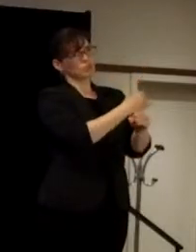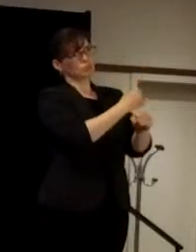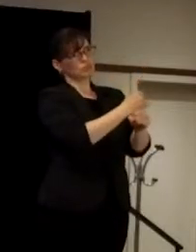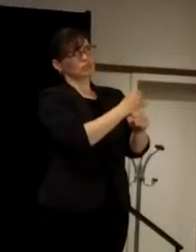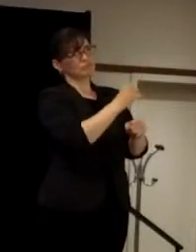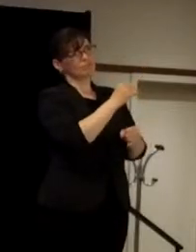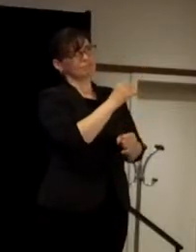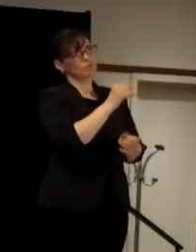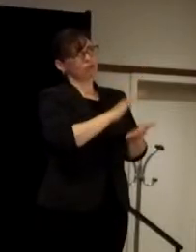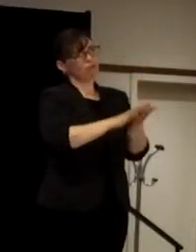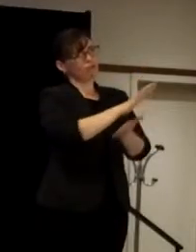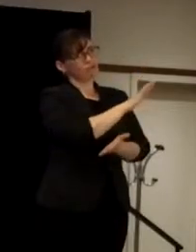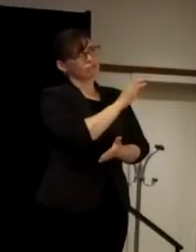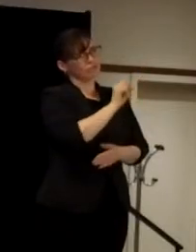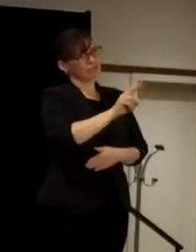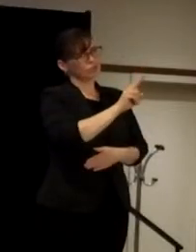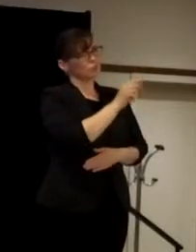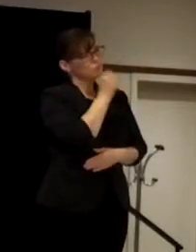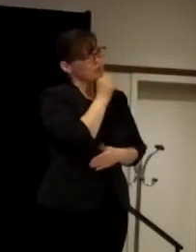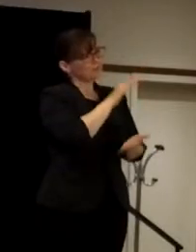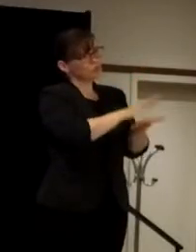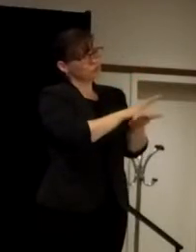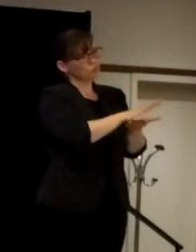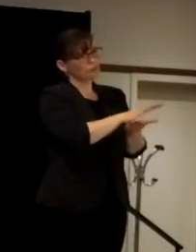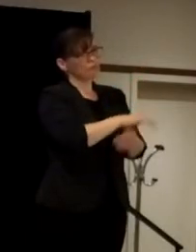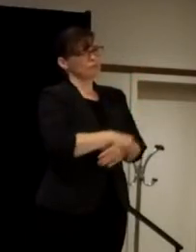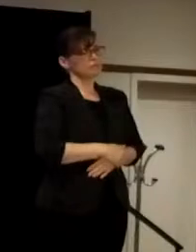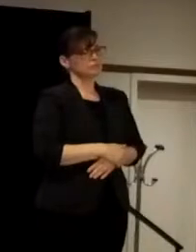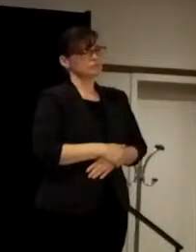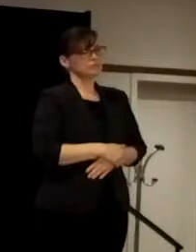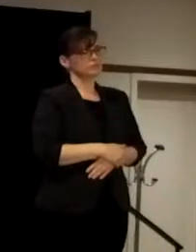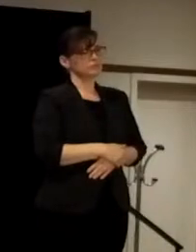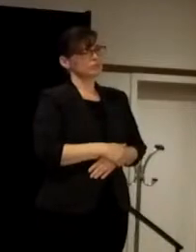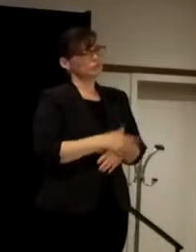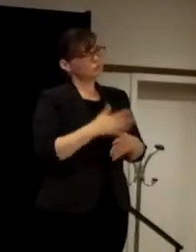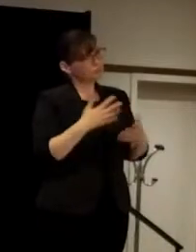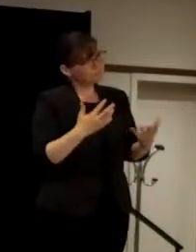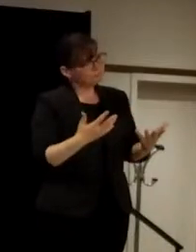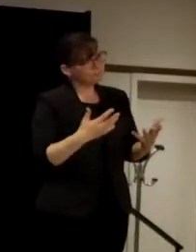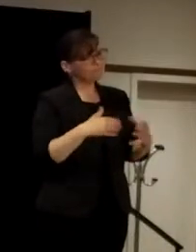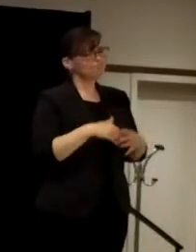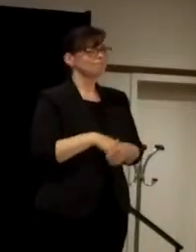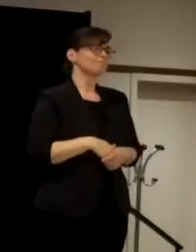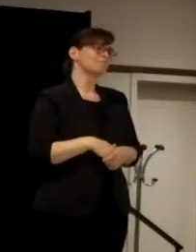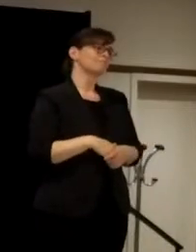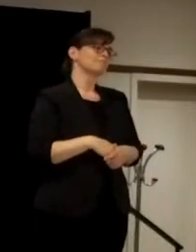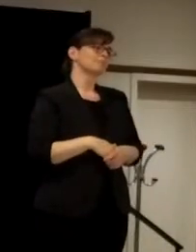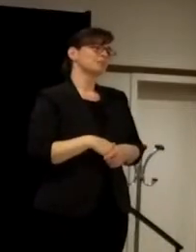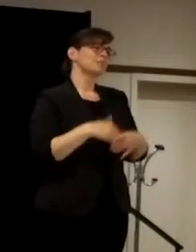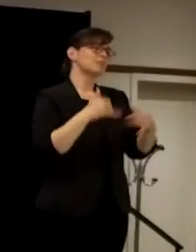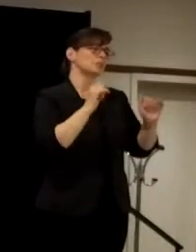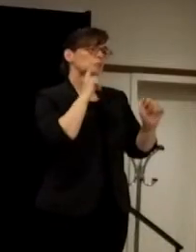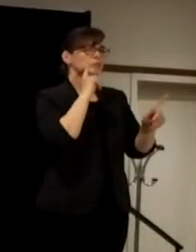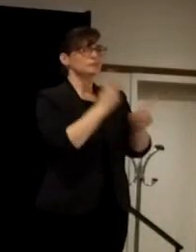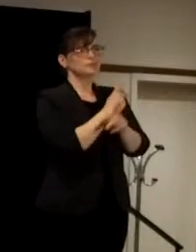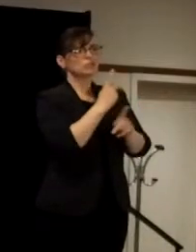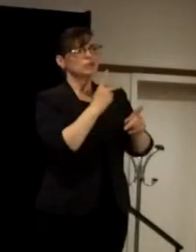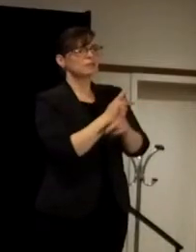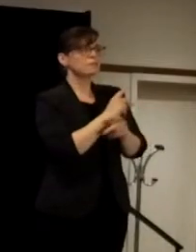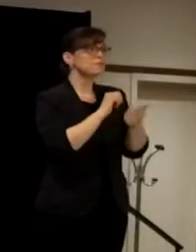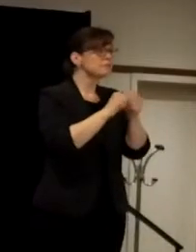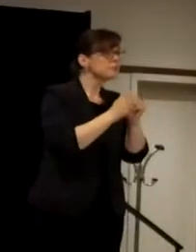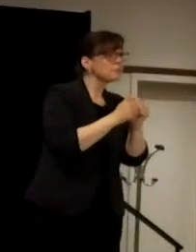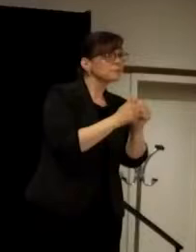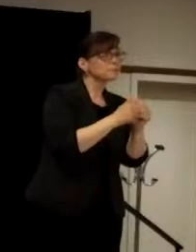them more supply. We haven't edged in stone a mass vaccination day yet because they're still trying to get a grasp on how